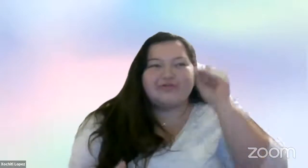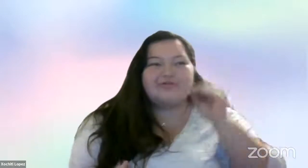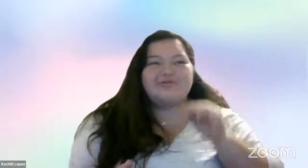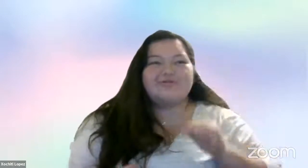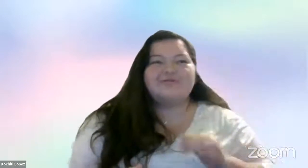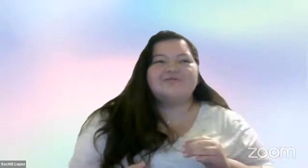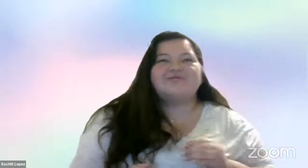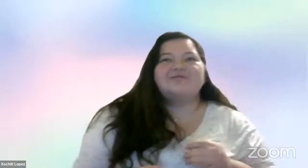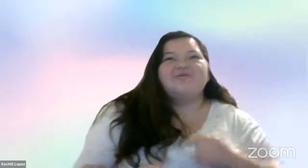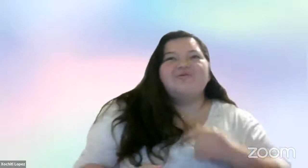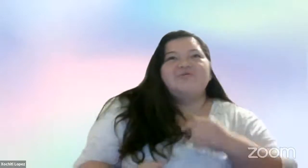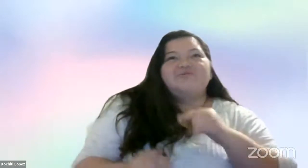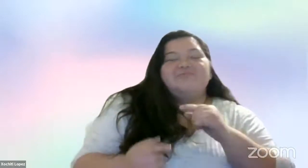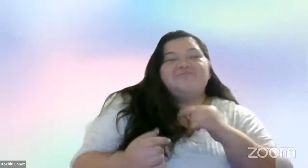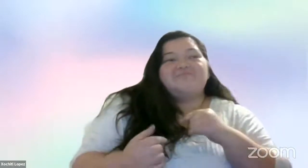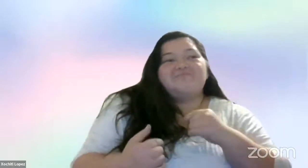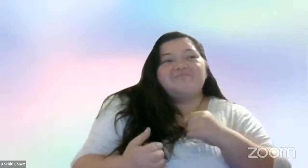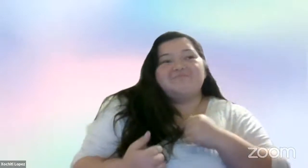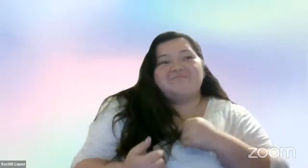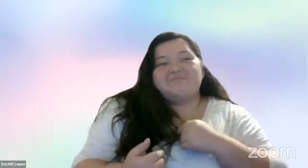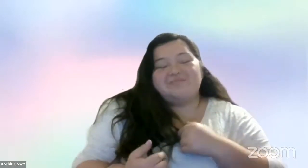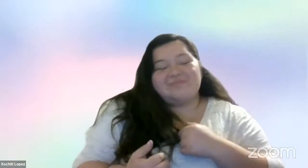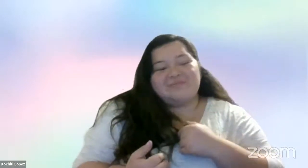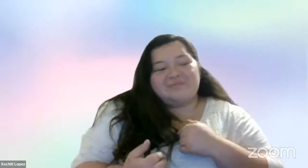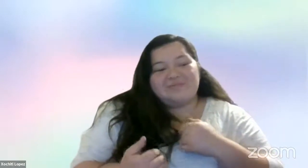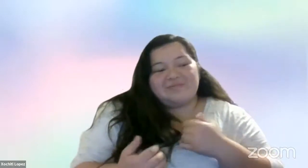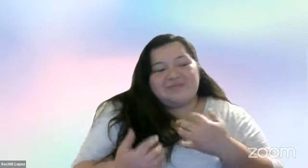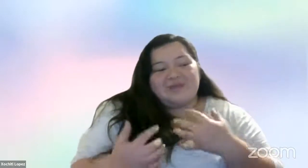because here I am and I'm learning, and